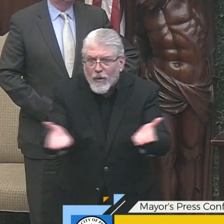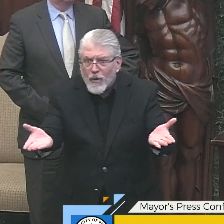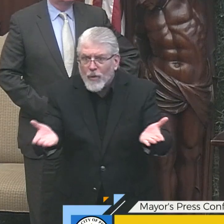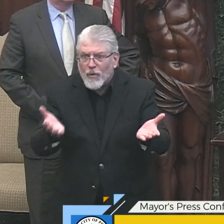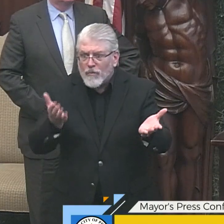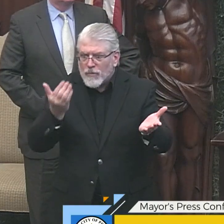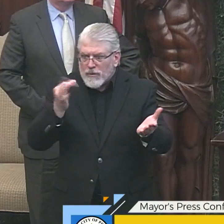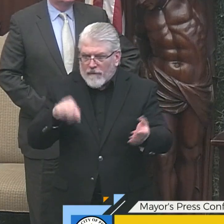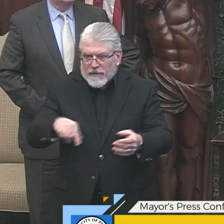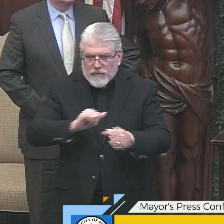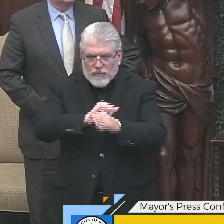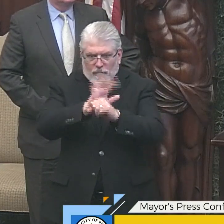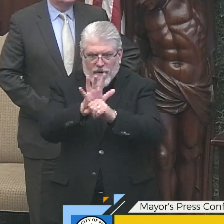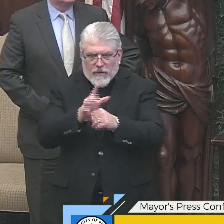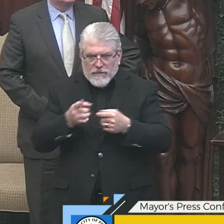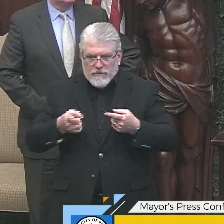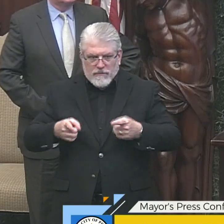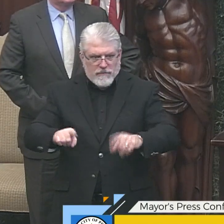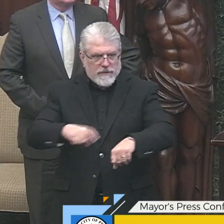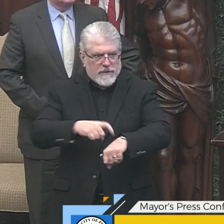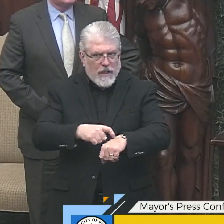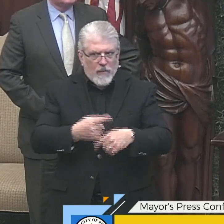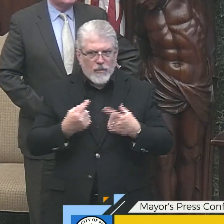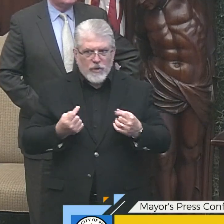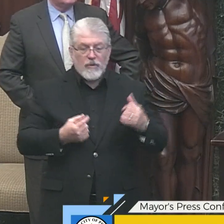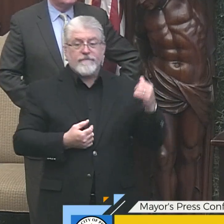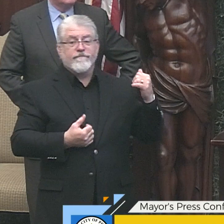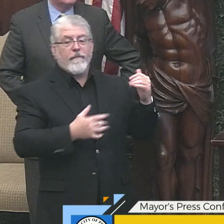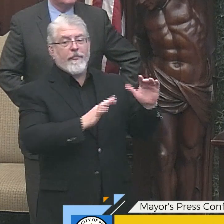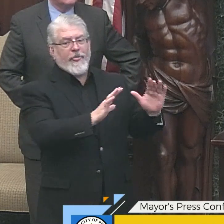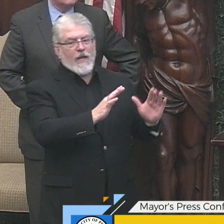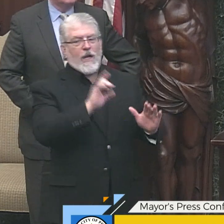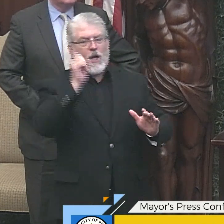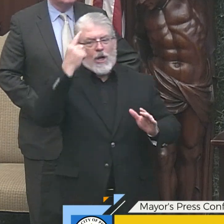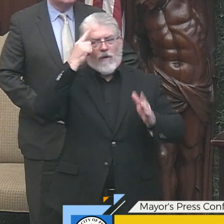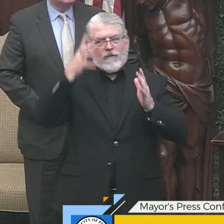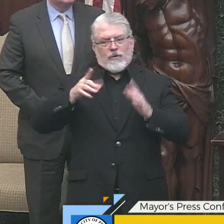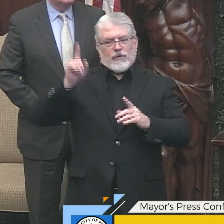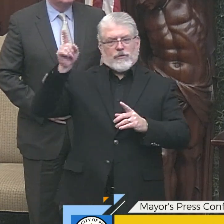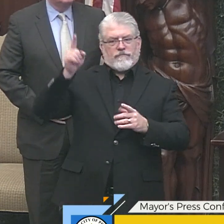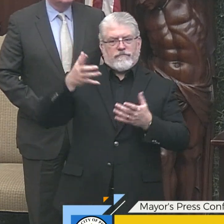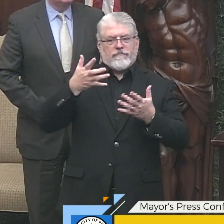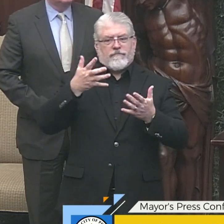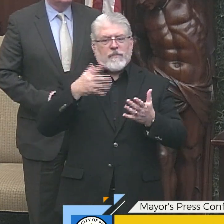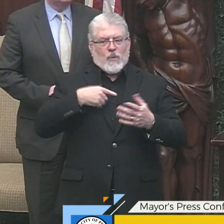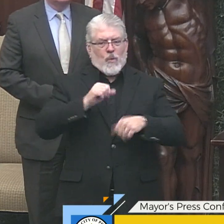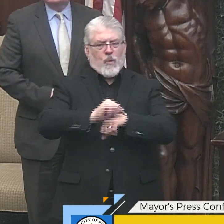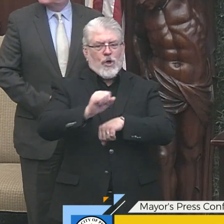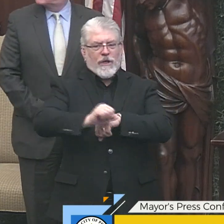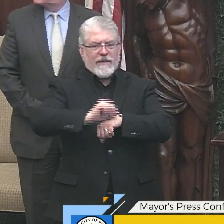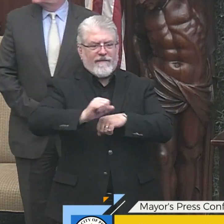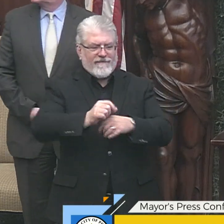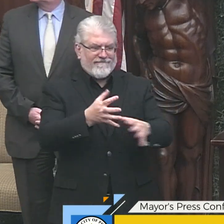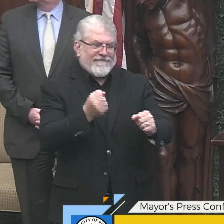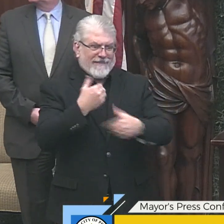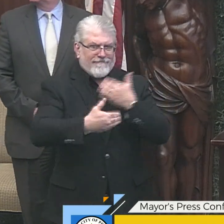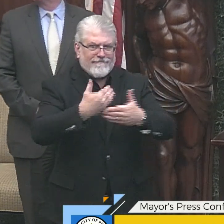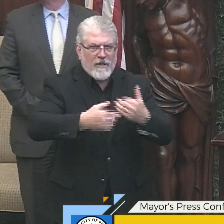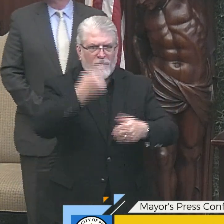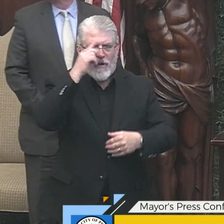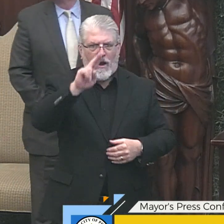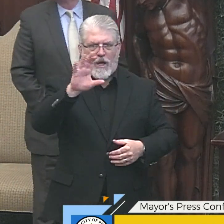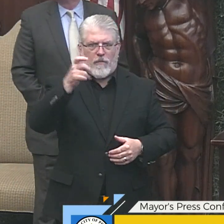Again, the governor announced some streamlining of unemployment compensation yesterday. We are continuing to work